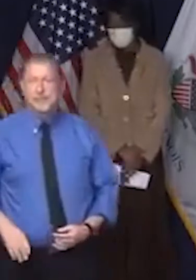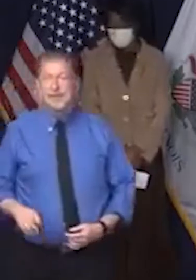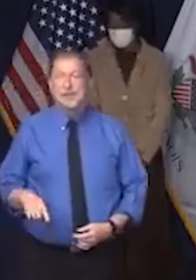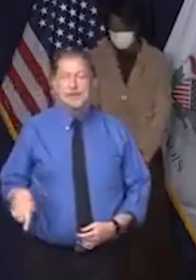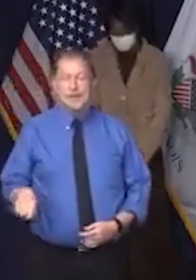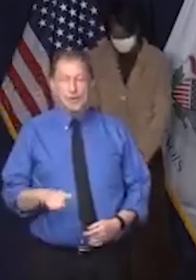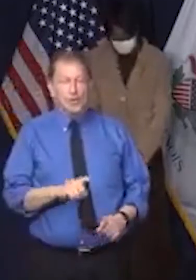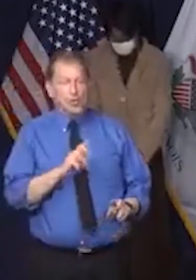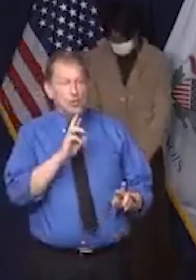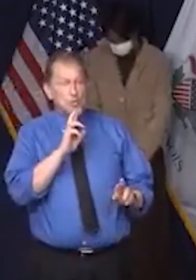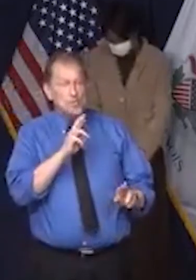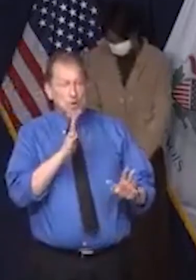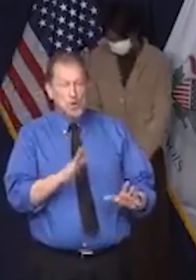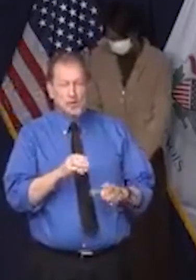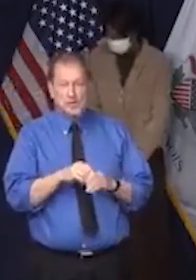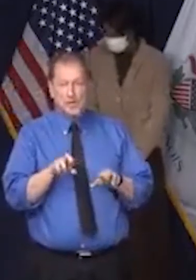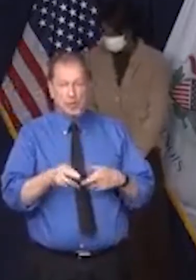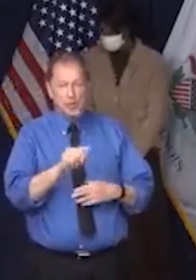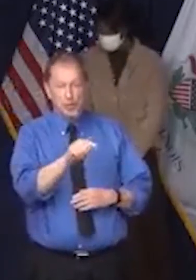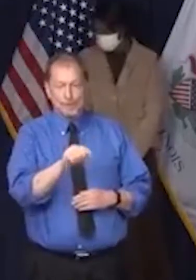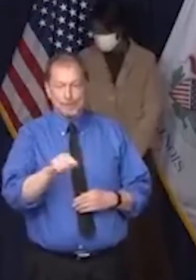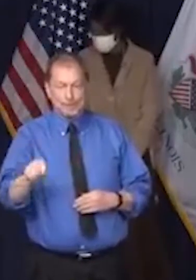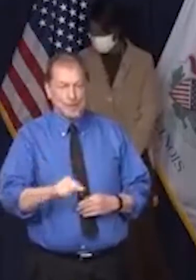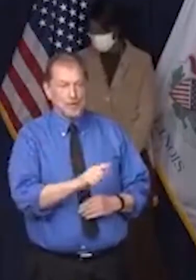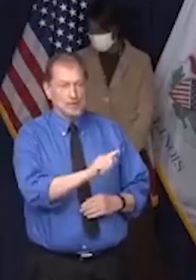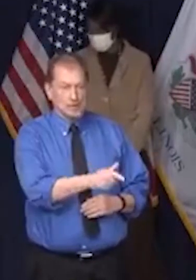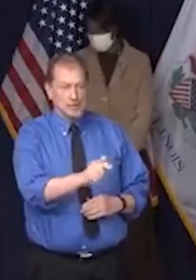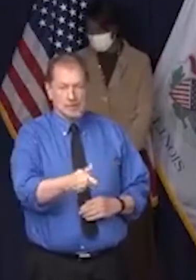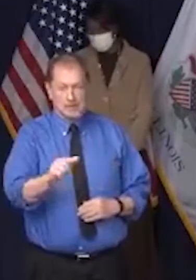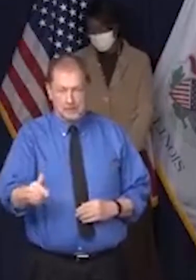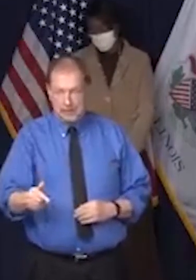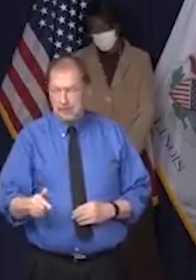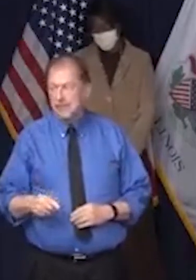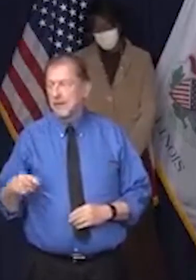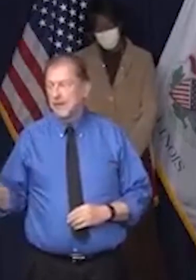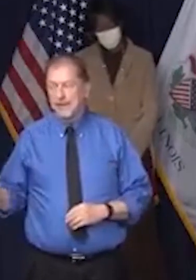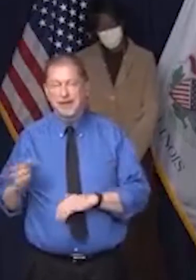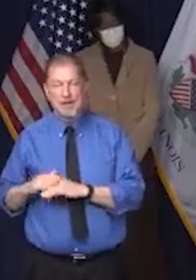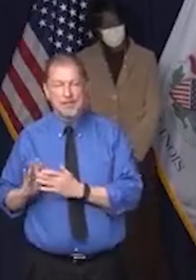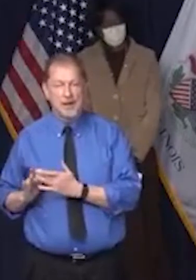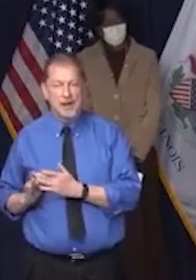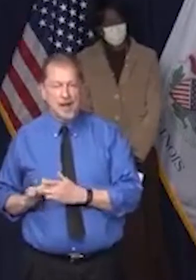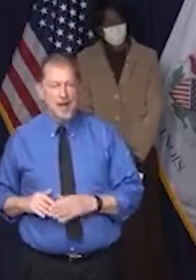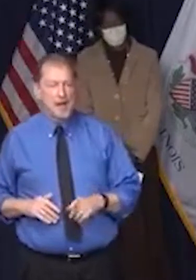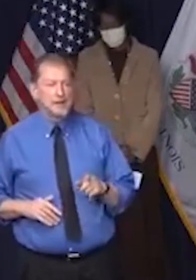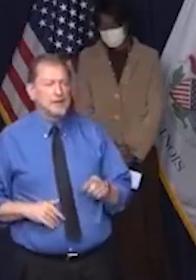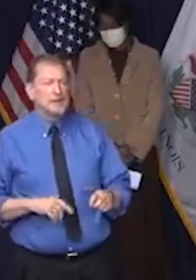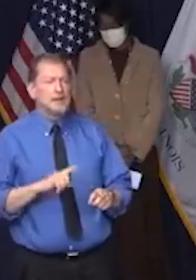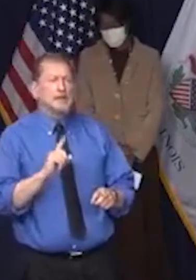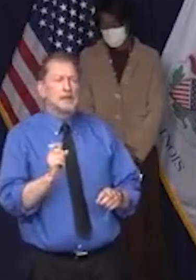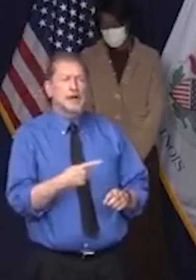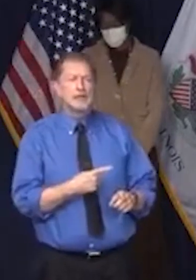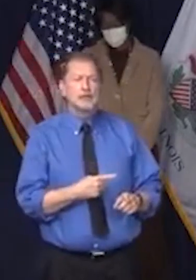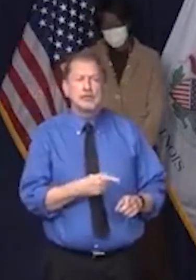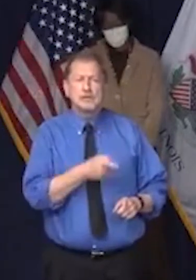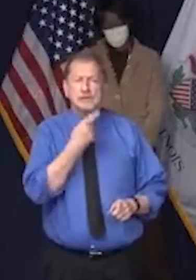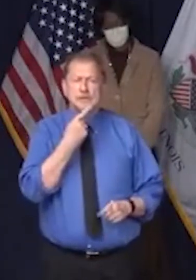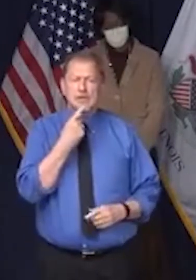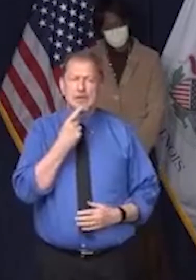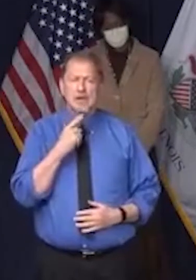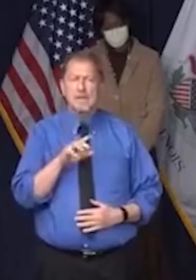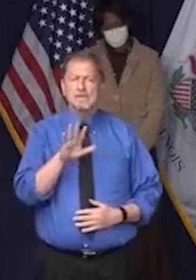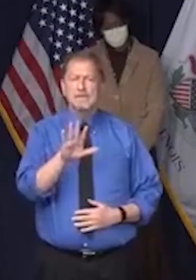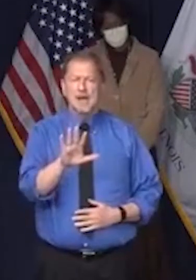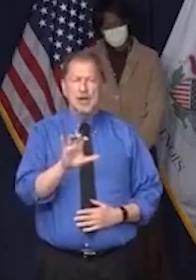from the political reporters in town, so she's gonna get three. Great. Thank you very much. Yes. Thank you. First of all, on the $569